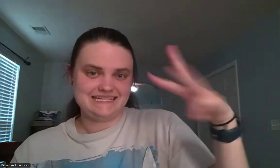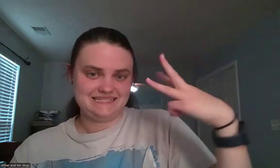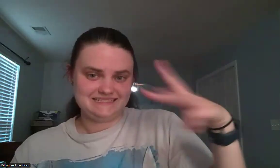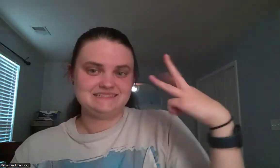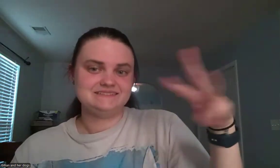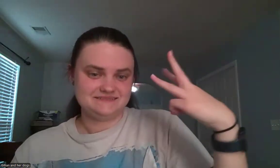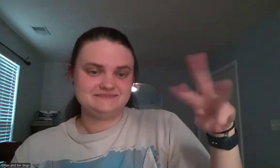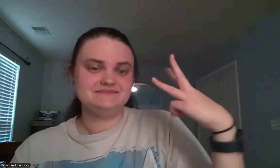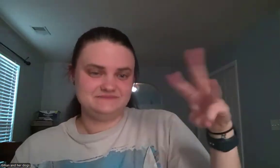16.